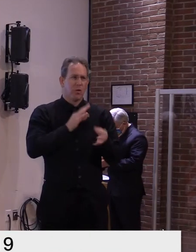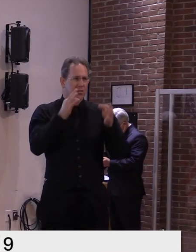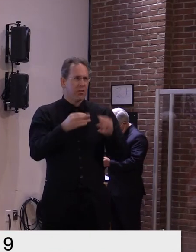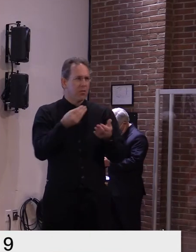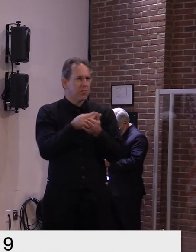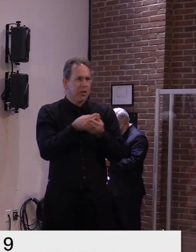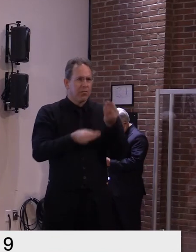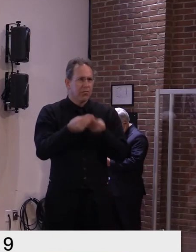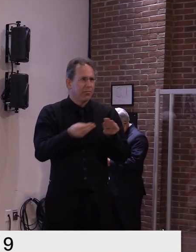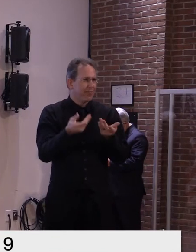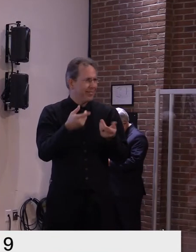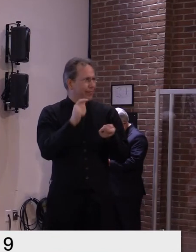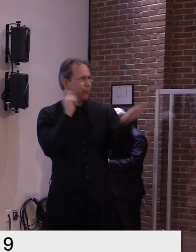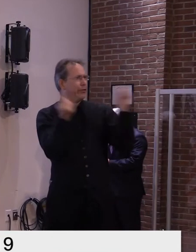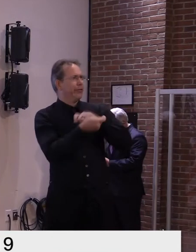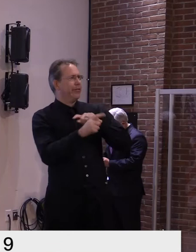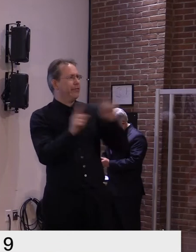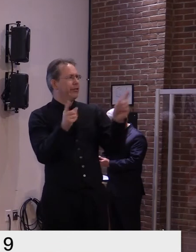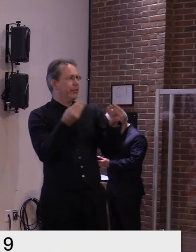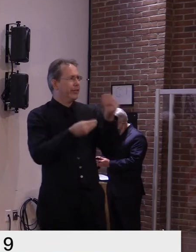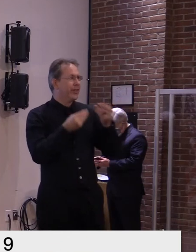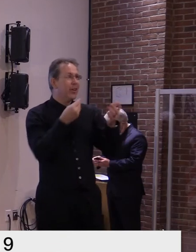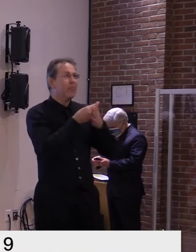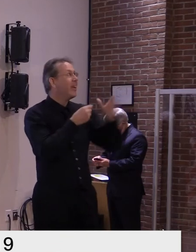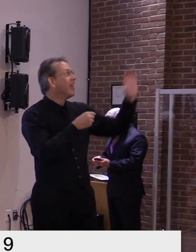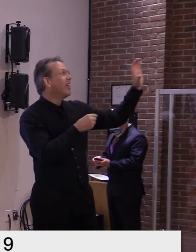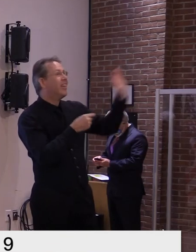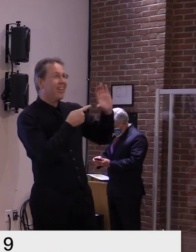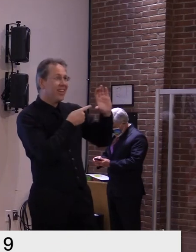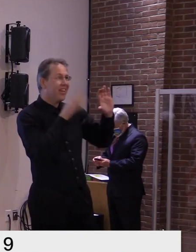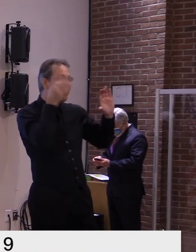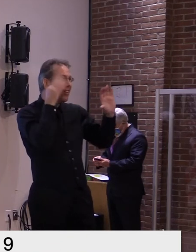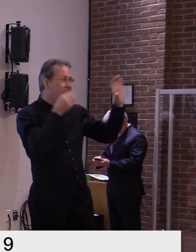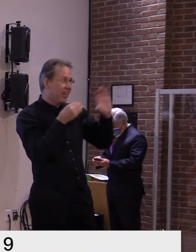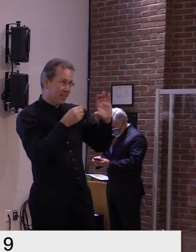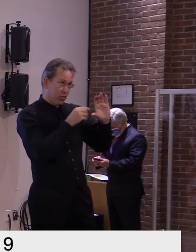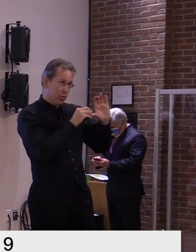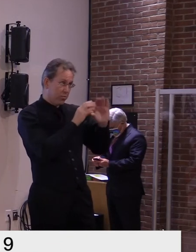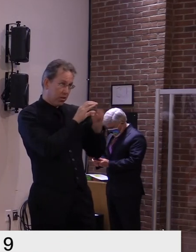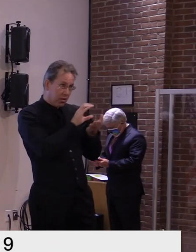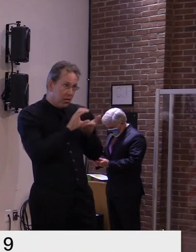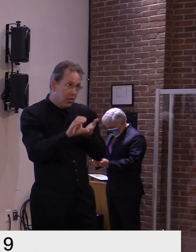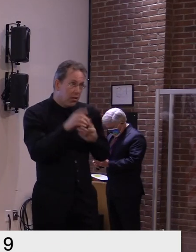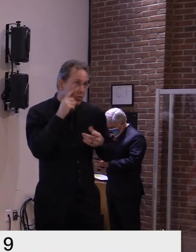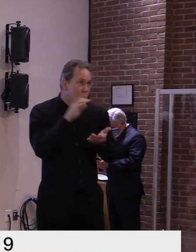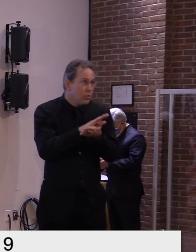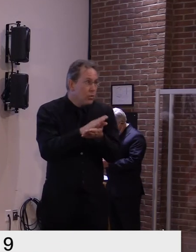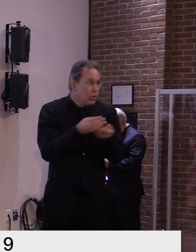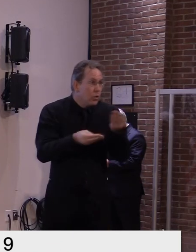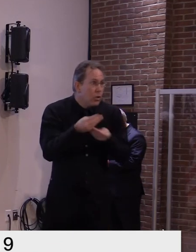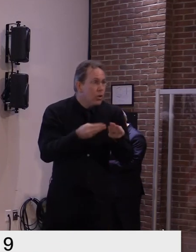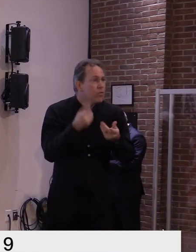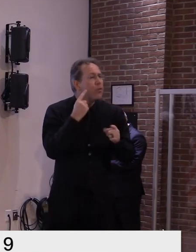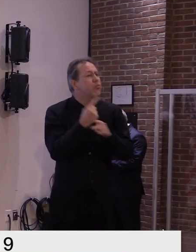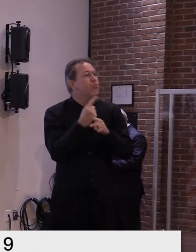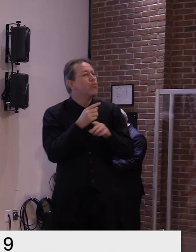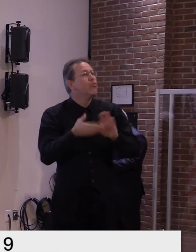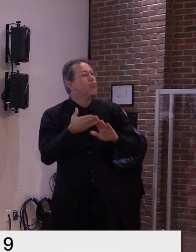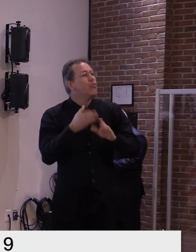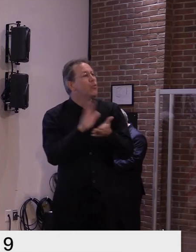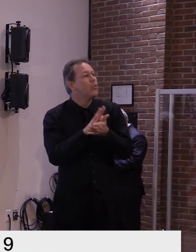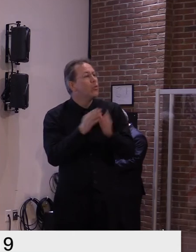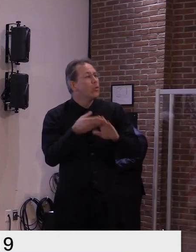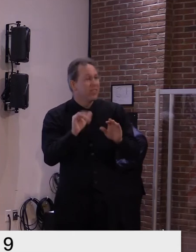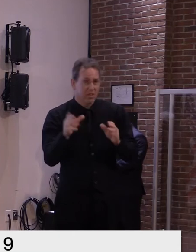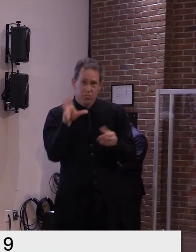available for normal operating budgets that might take some of the pressure off of property taxpayers? Yeah, thanks